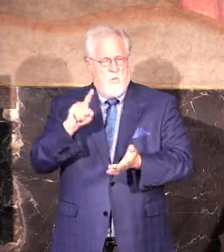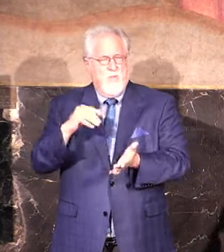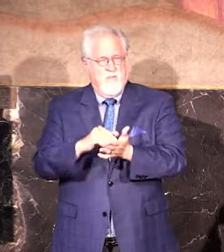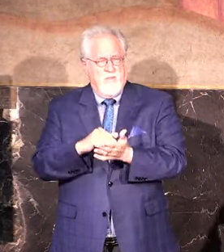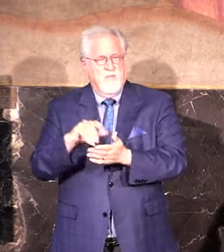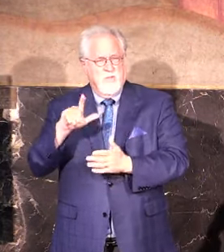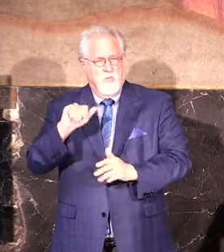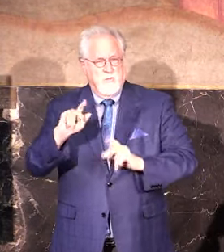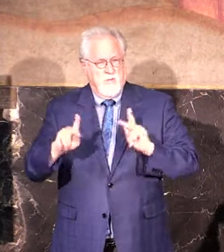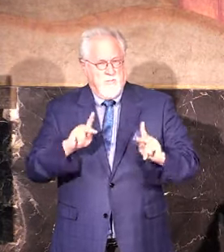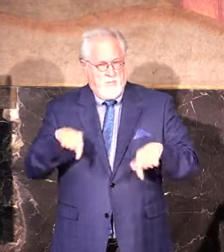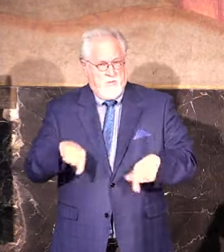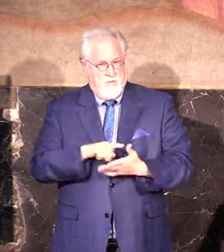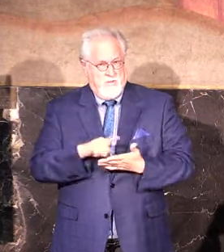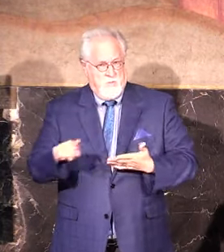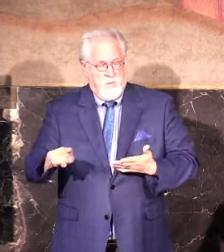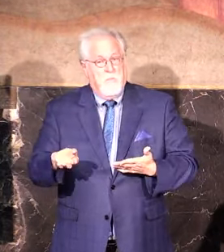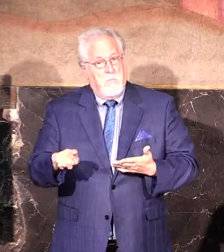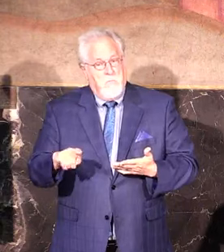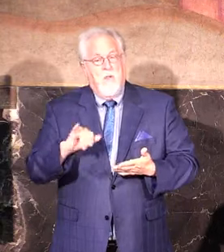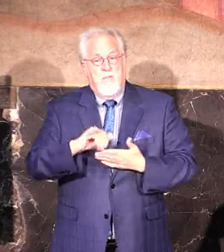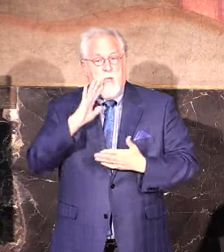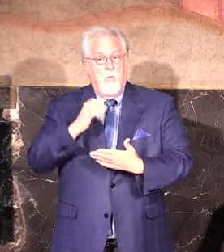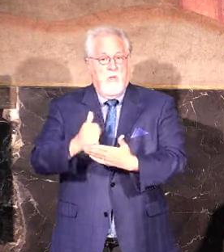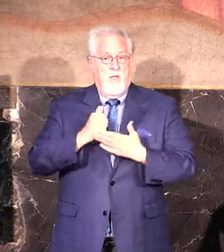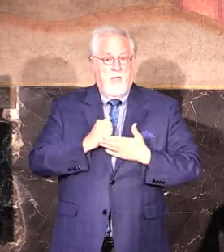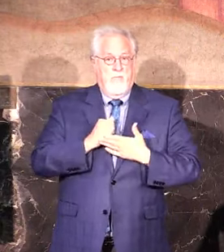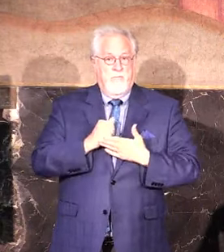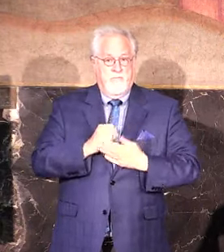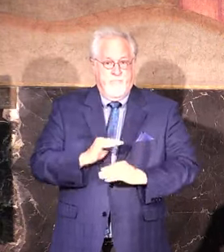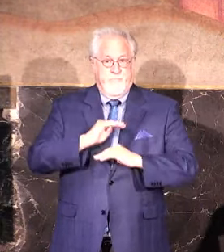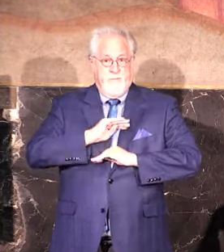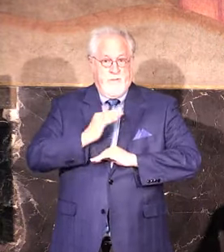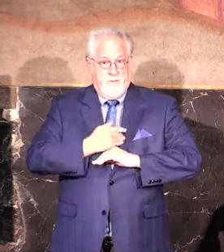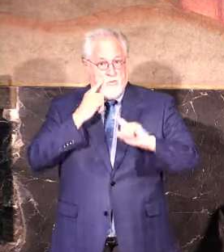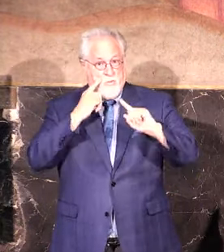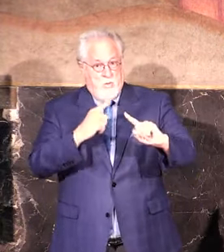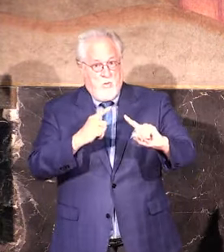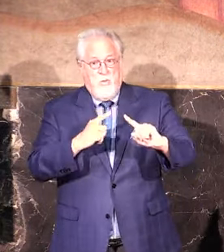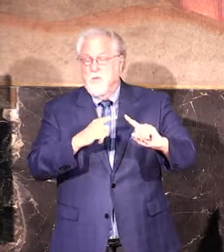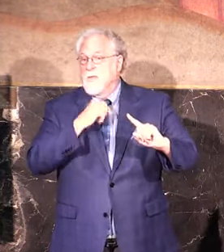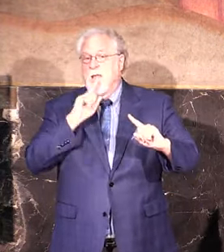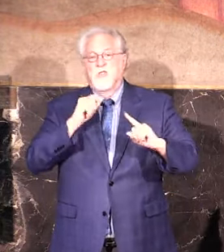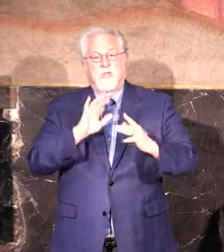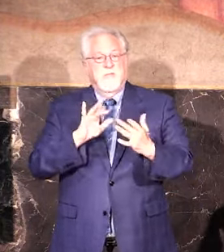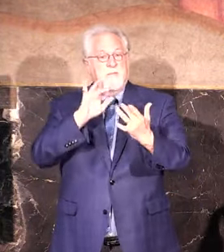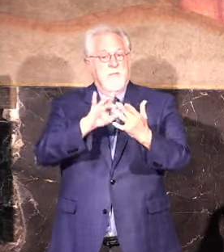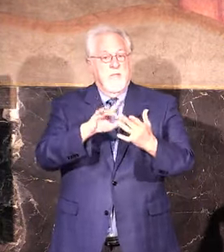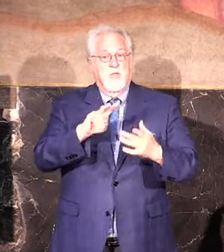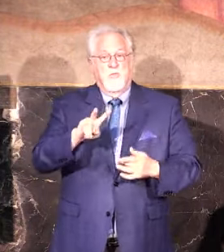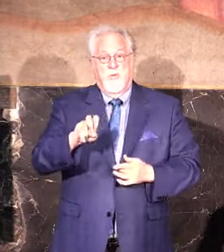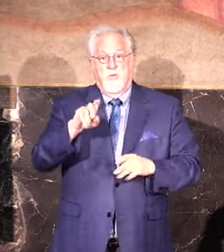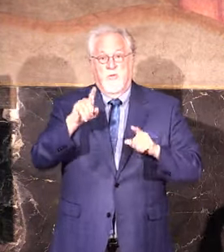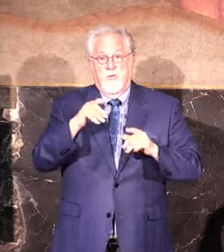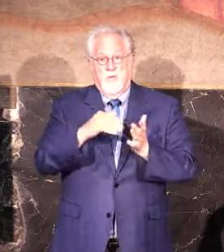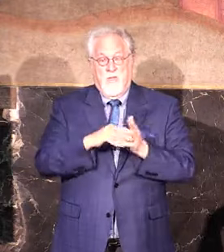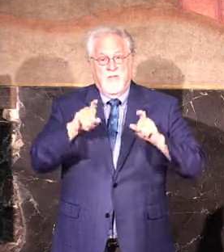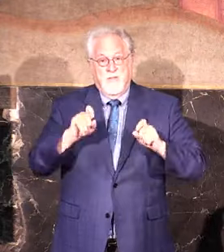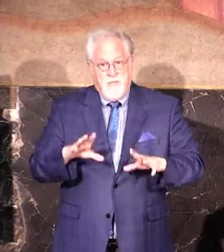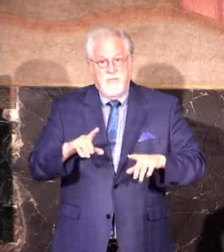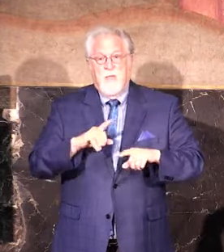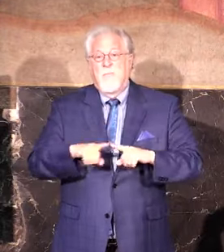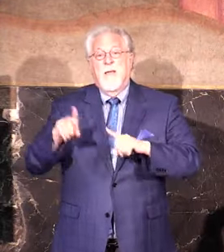this week. So that's going to really help us to get to our goal of not just reaching 200,000 tests, but testing